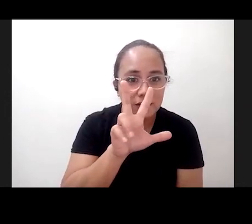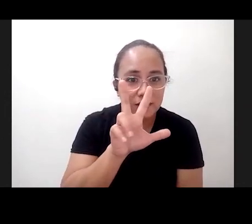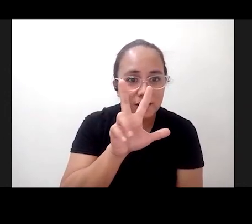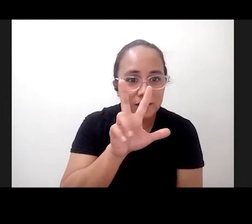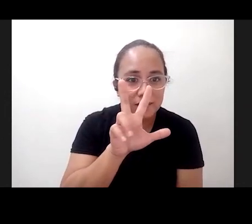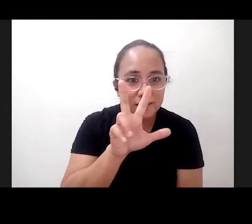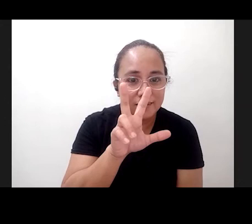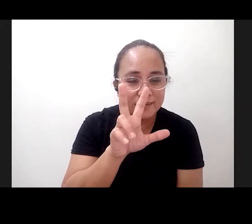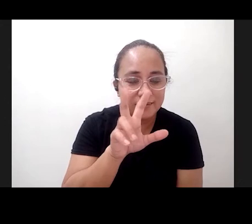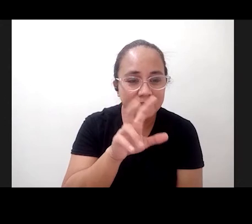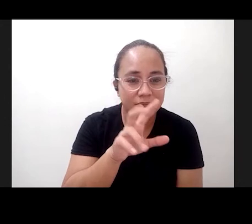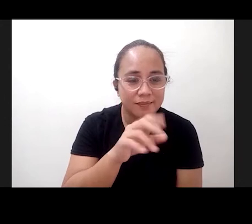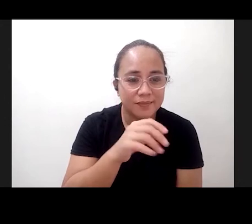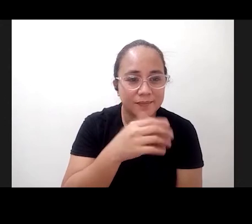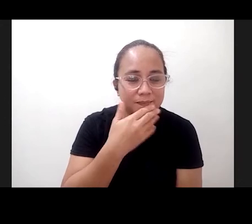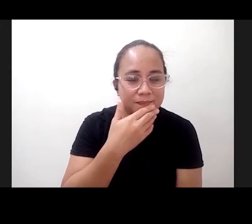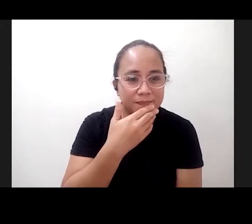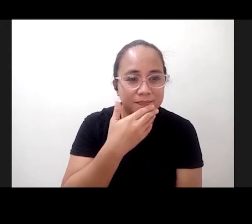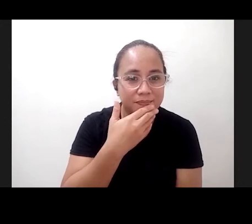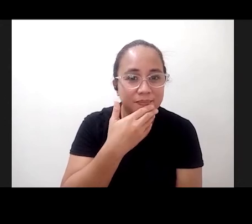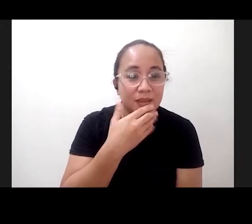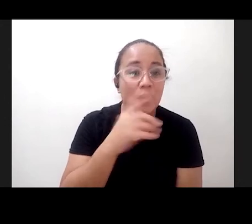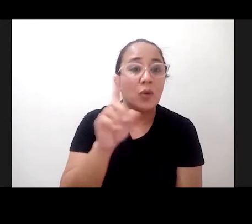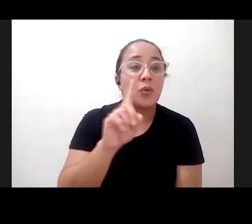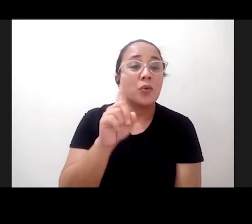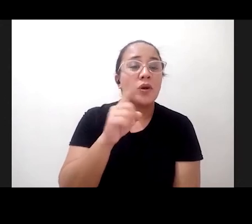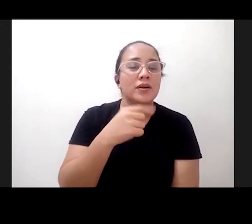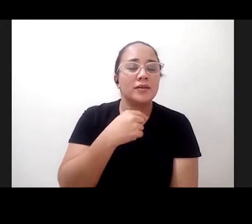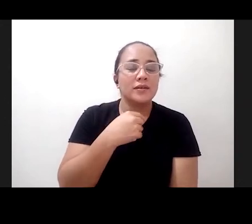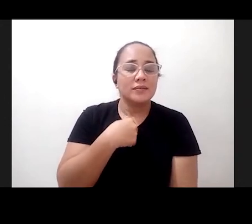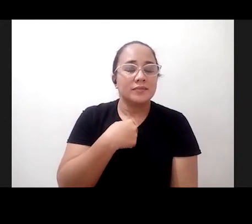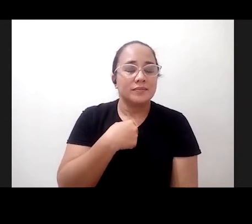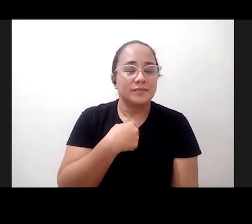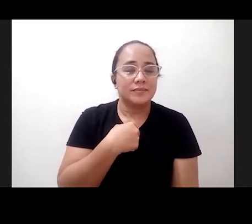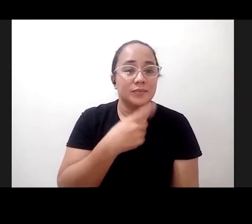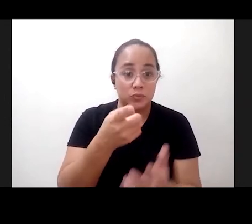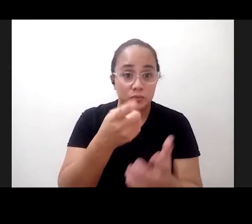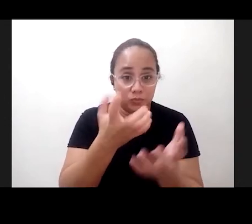So what you want to do here is,